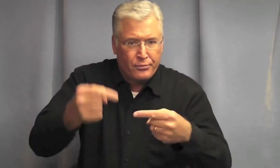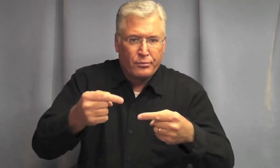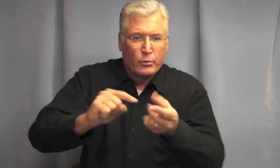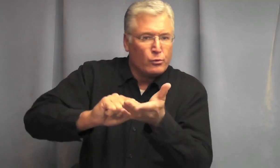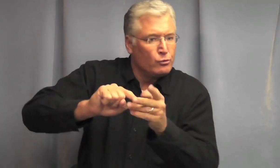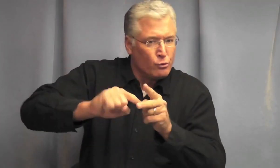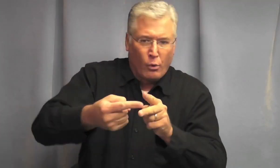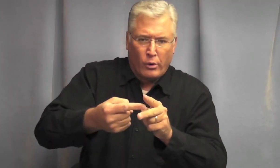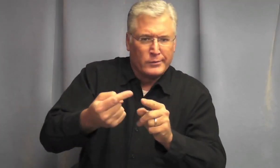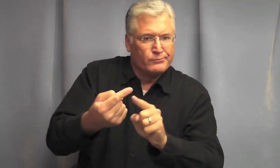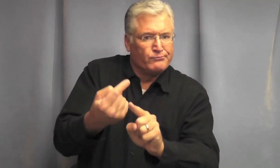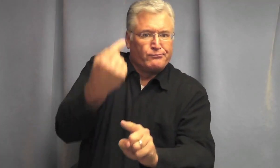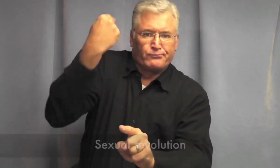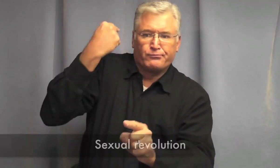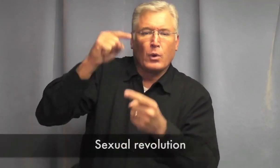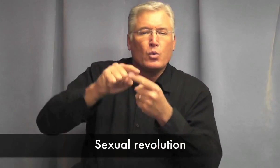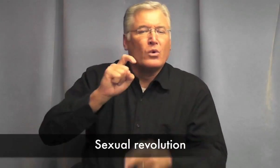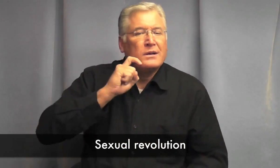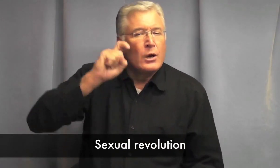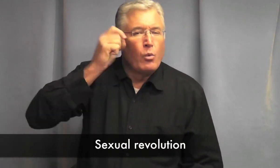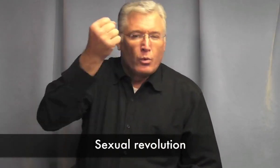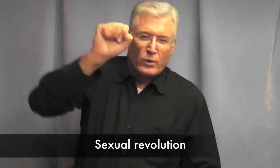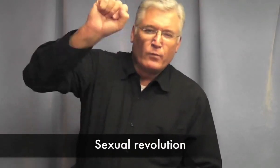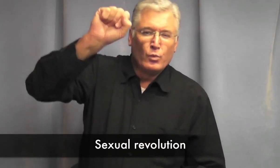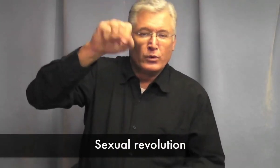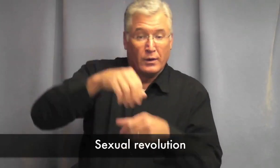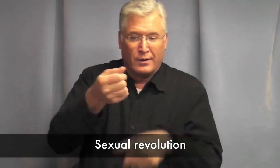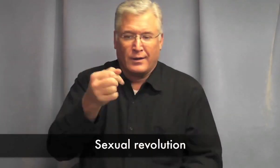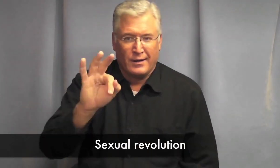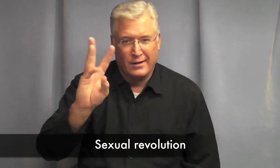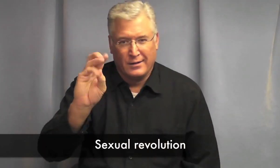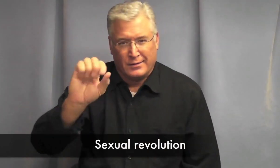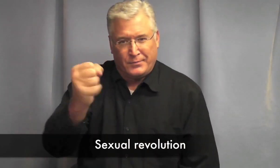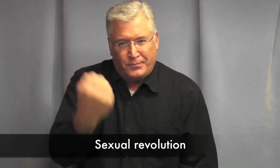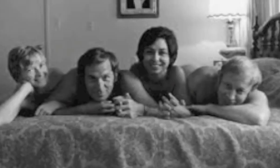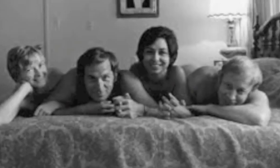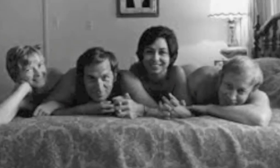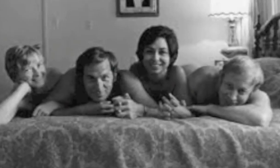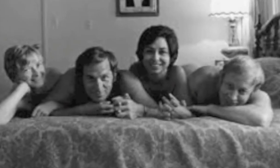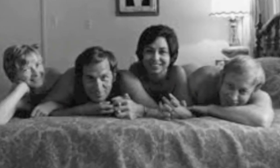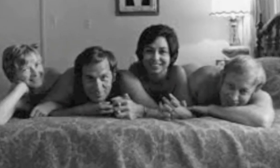That debate was started with the sexual revolution back in 1960.